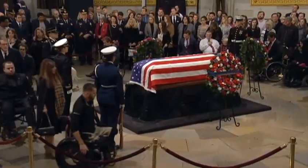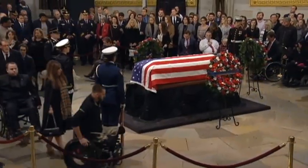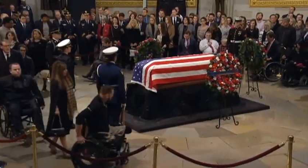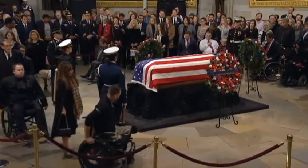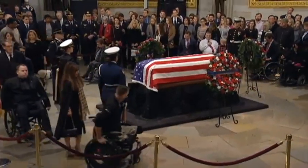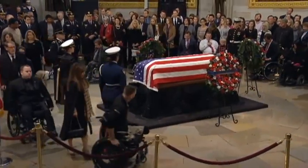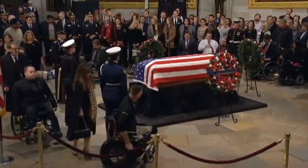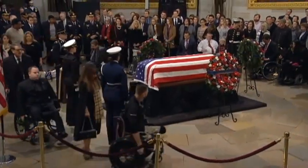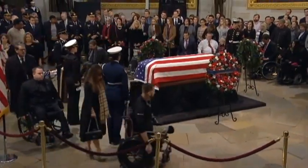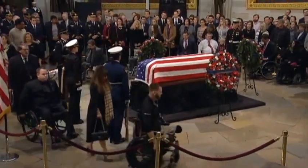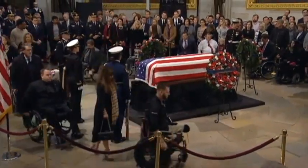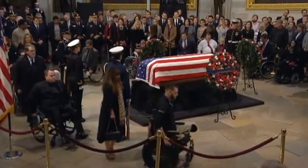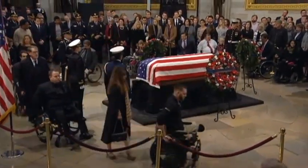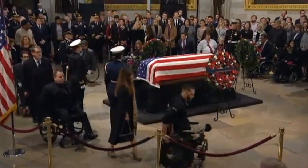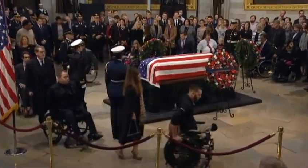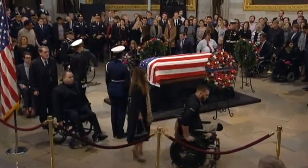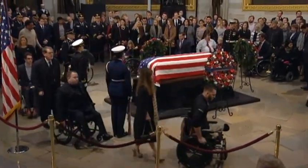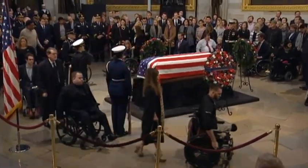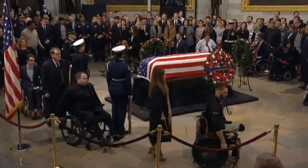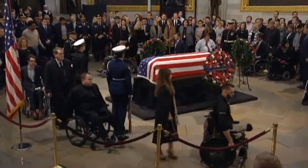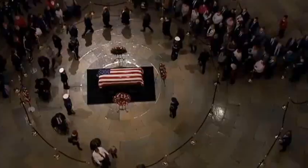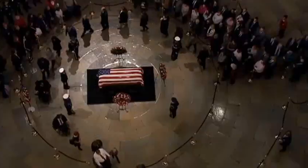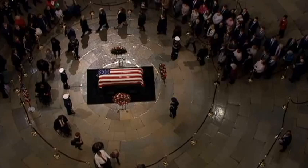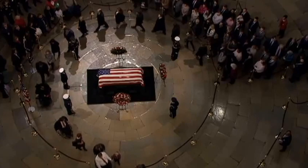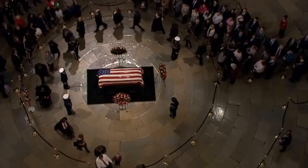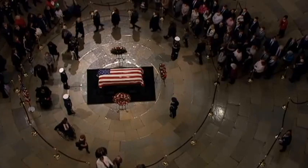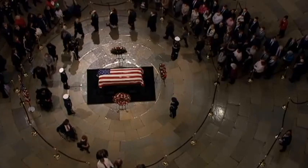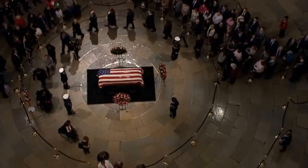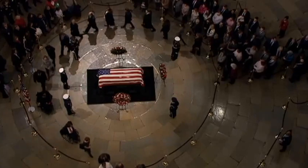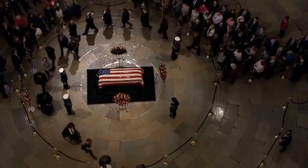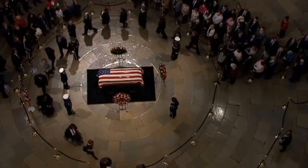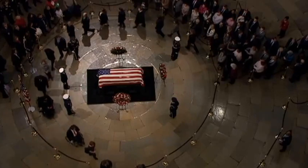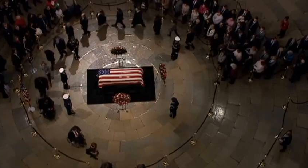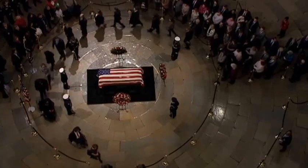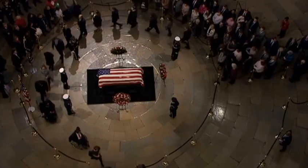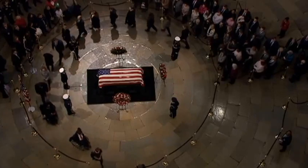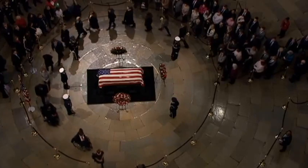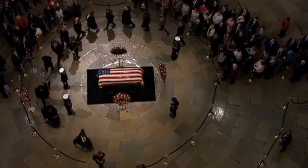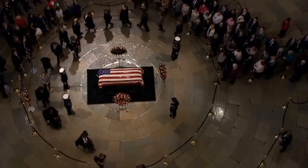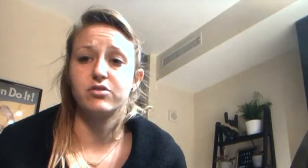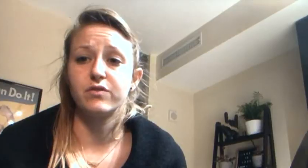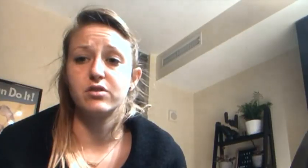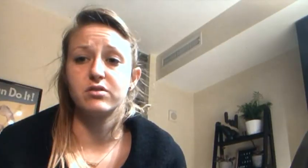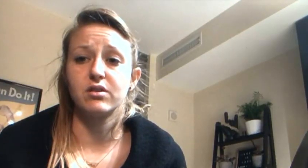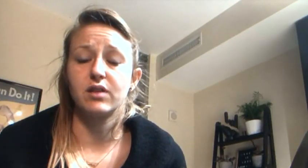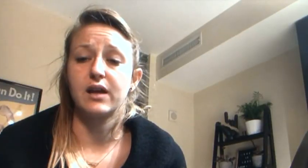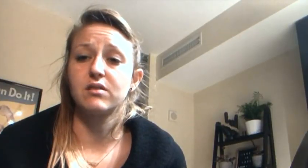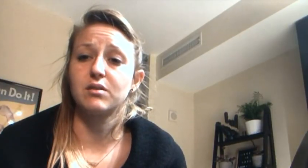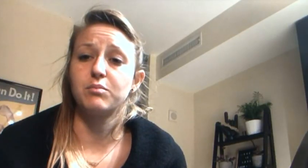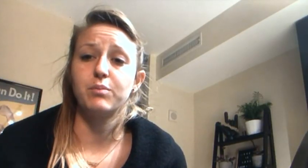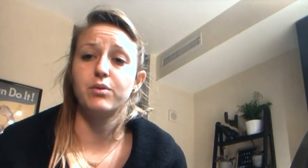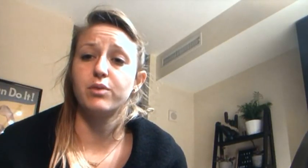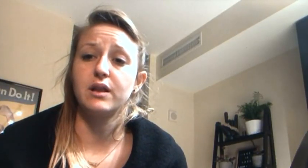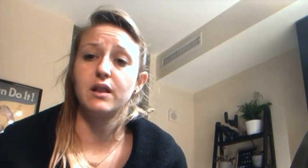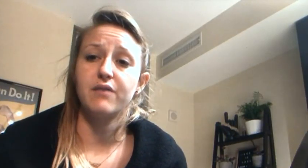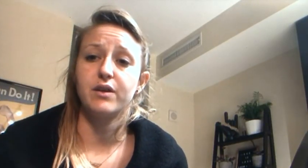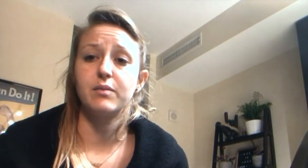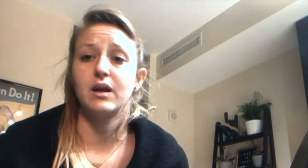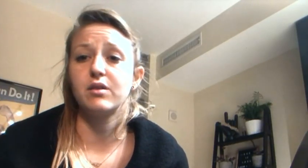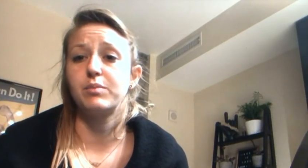equal access for Americans with disabilities. His history is kind of controversial. Like, some people really love him and other